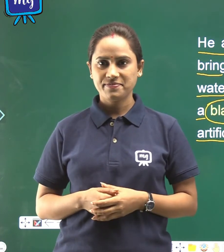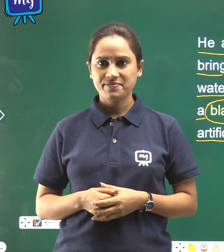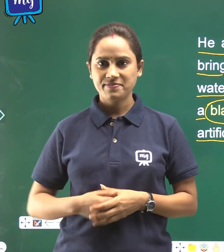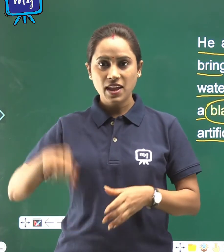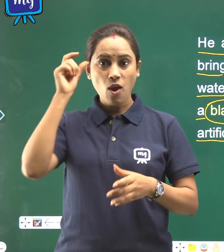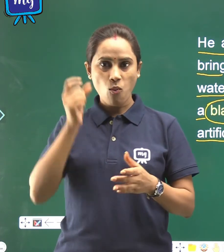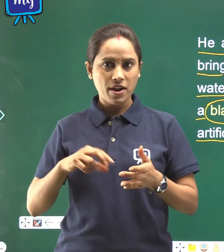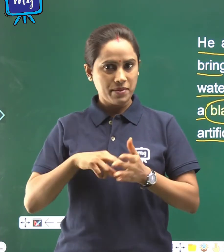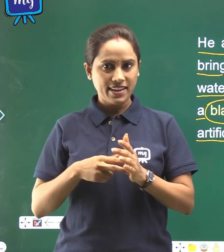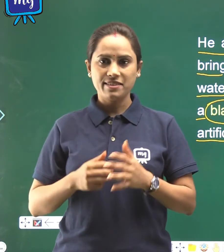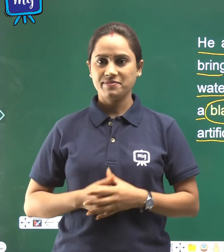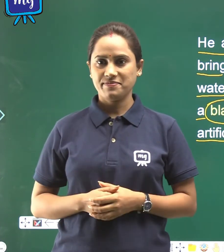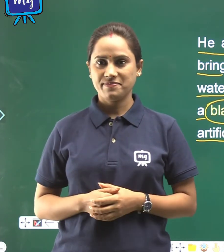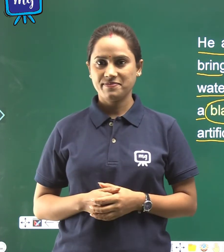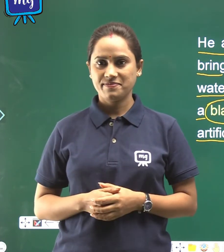Word meaning: